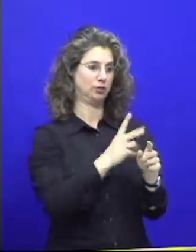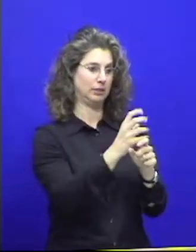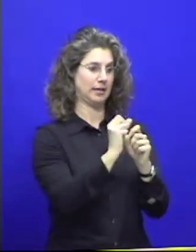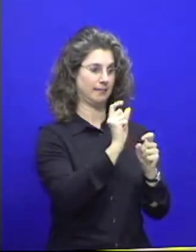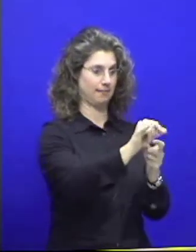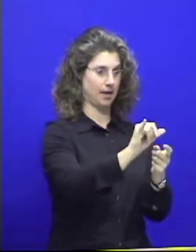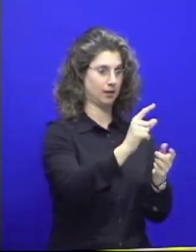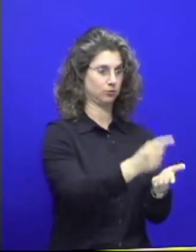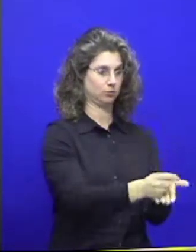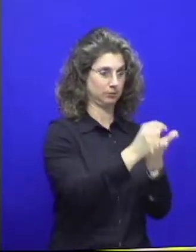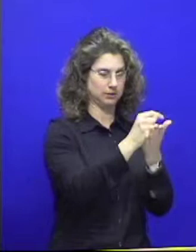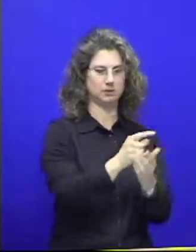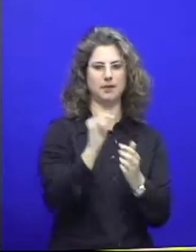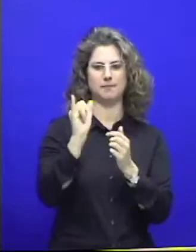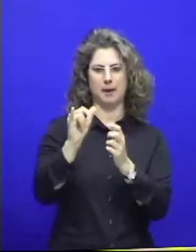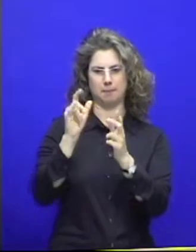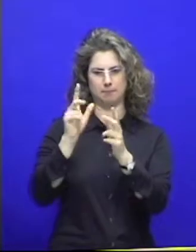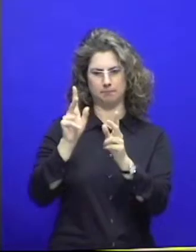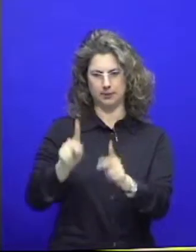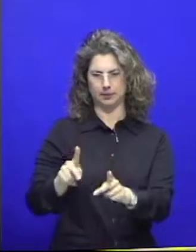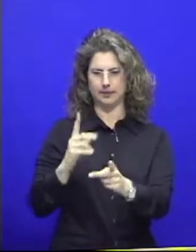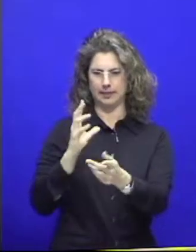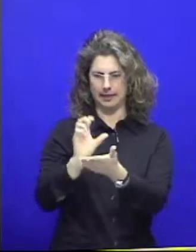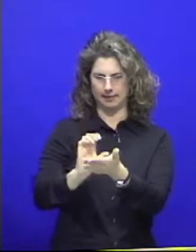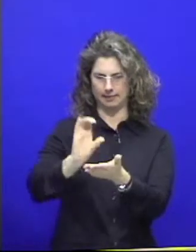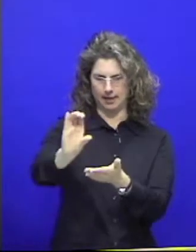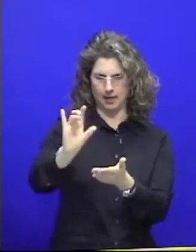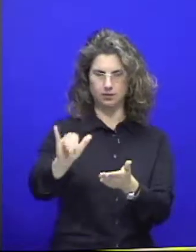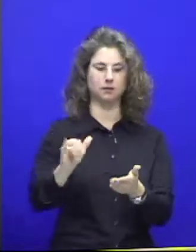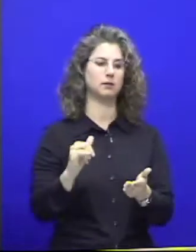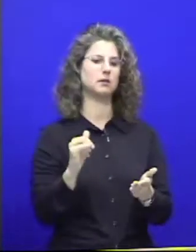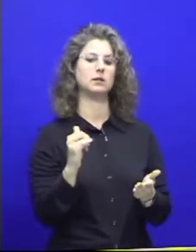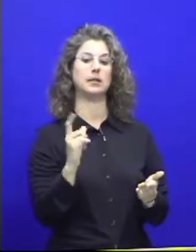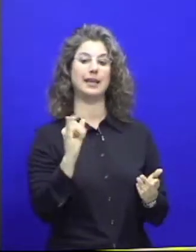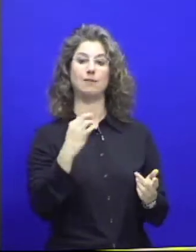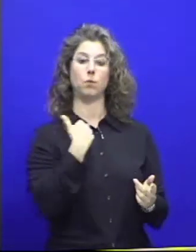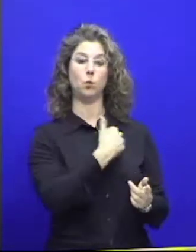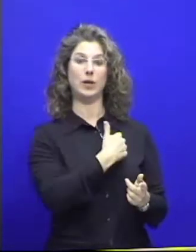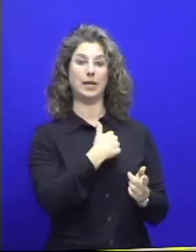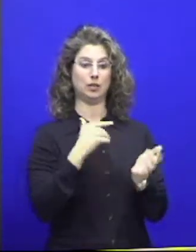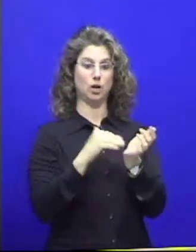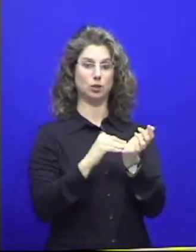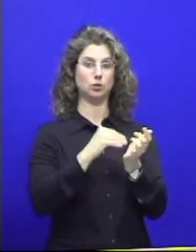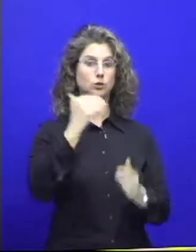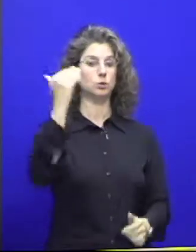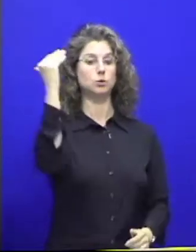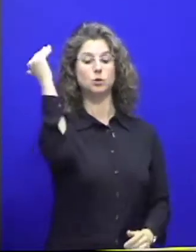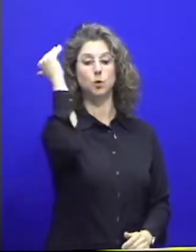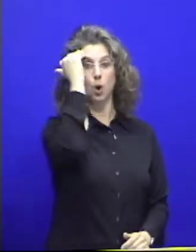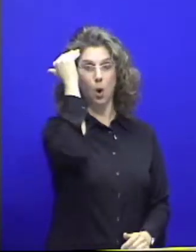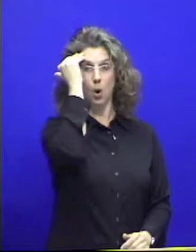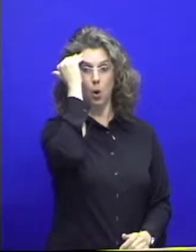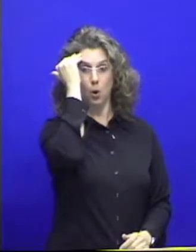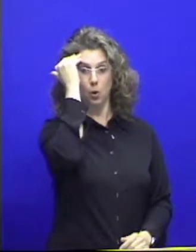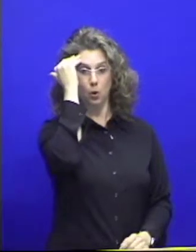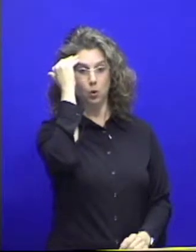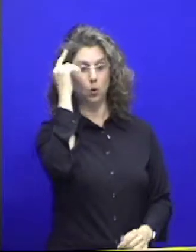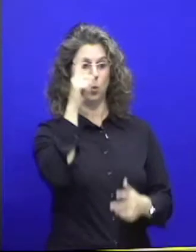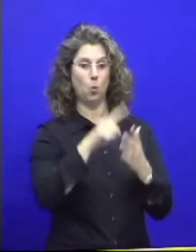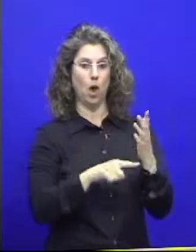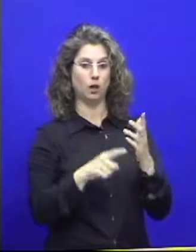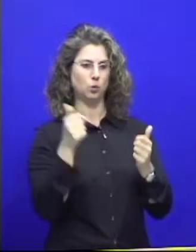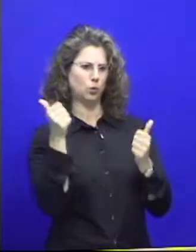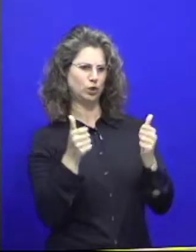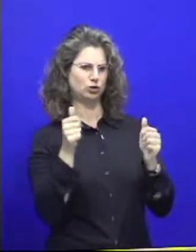that treatment. Now, if we know what the patient's getting, the patient can start to feel better